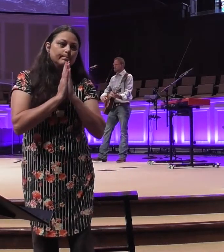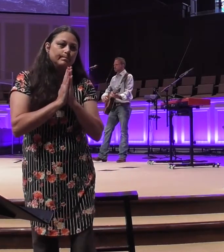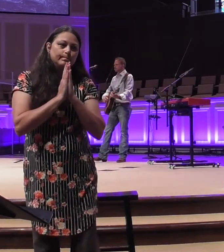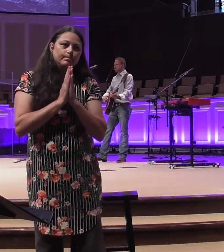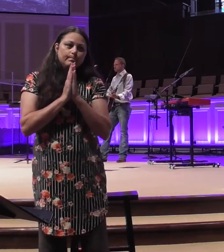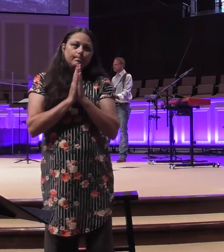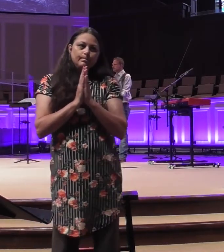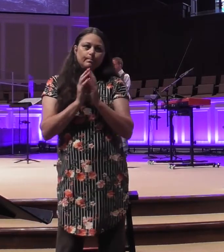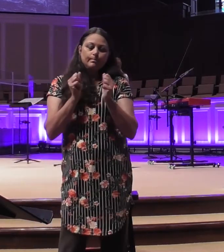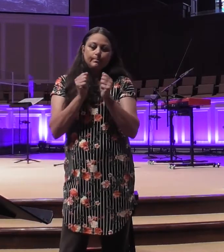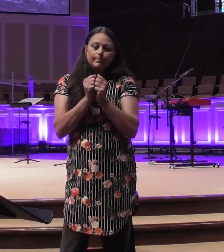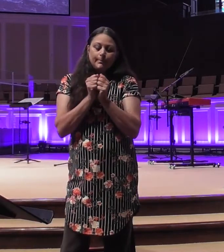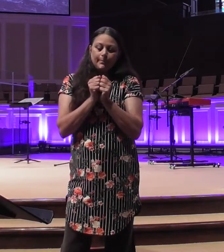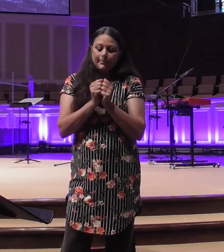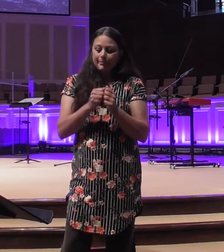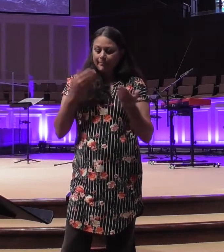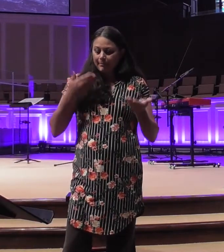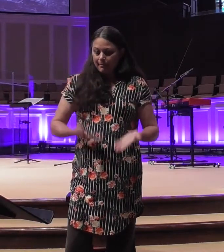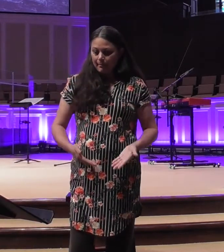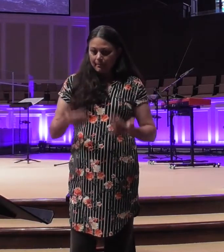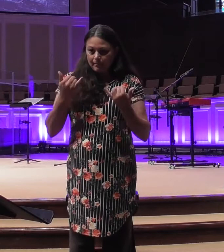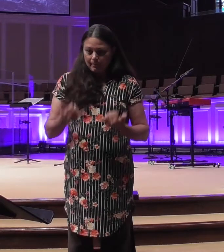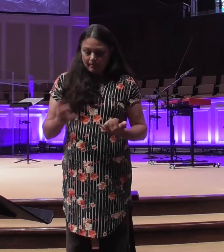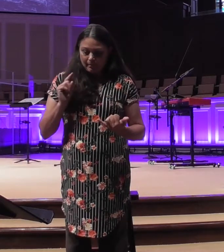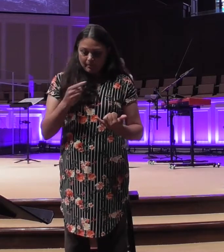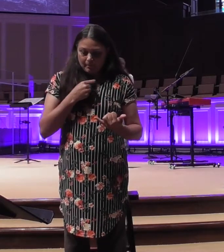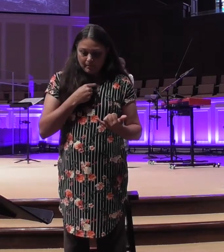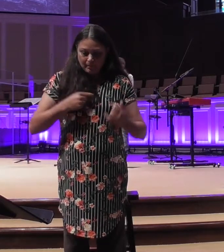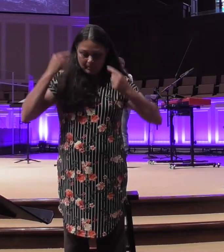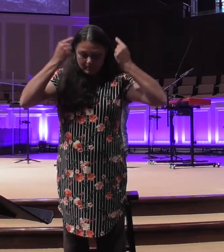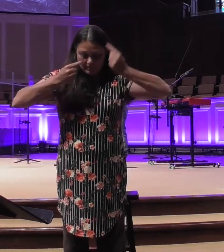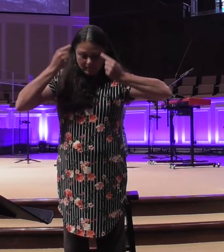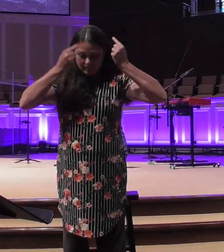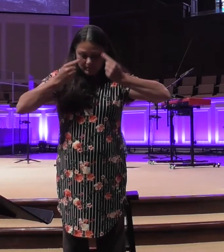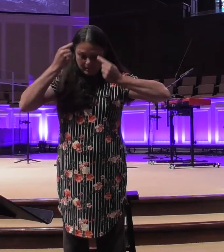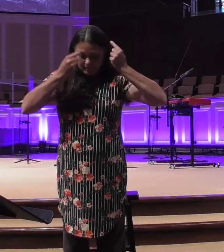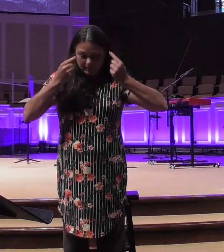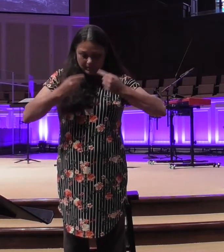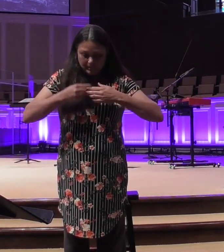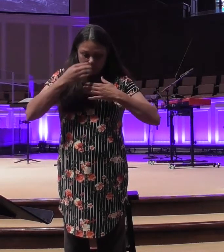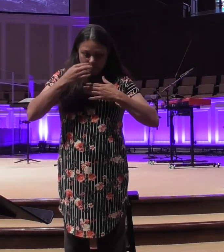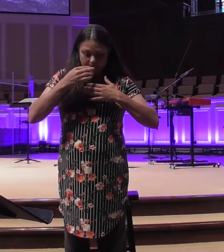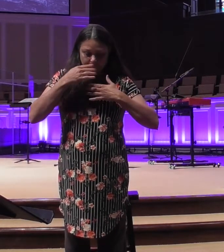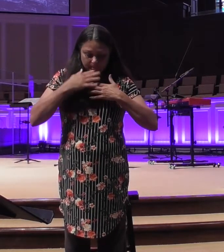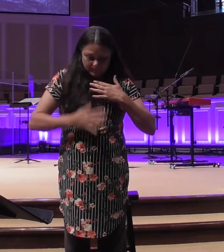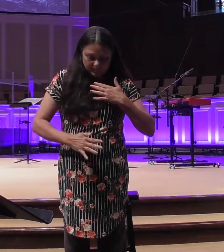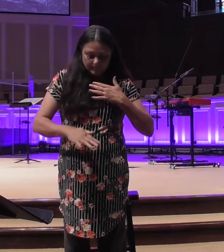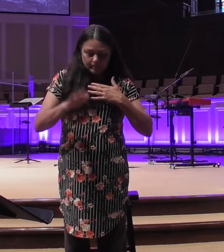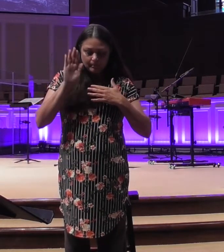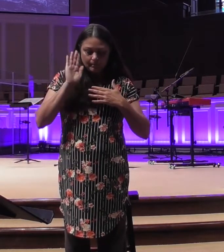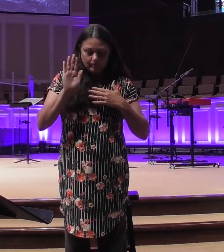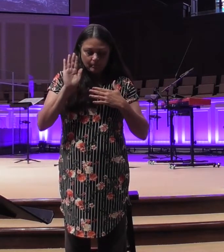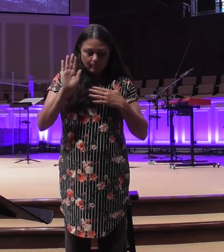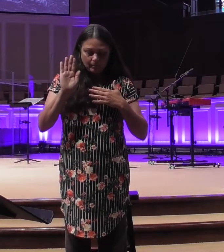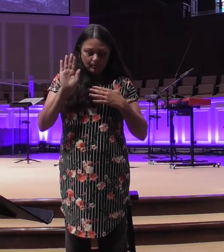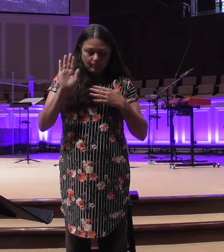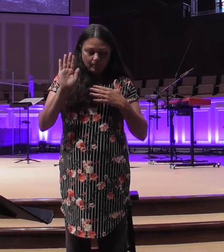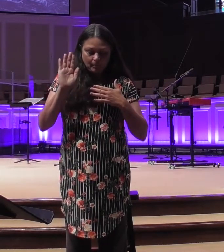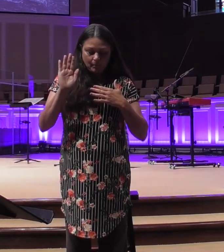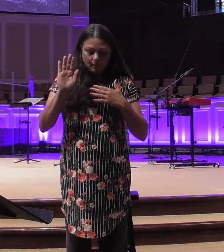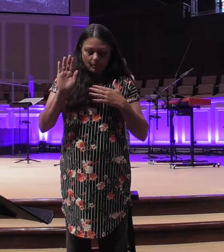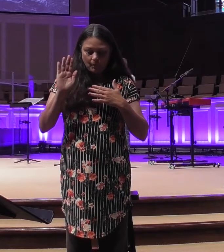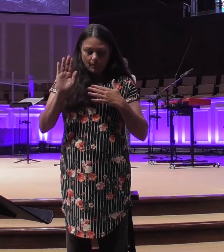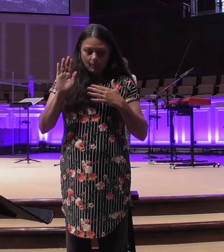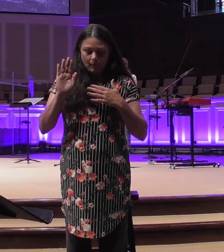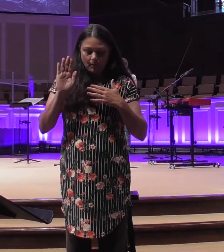And now, O God, we consider the shed blood of your Son, Jesus Christ, the only sufficient payment for our